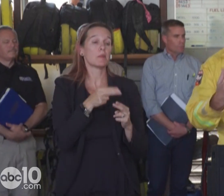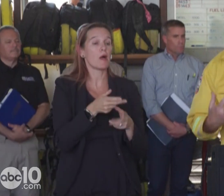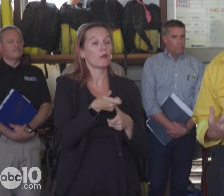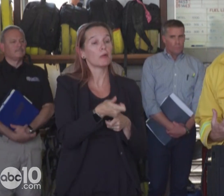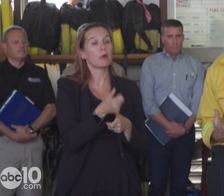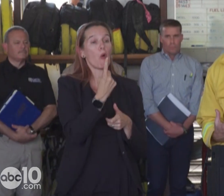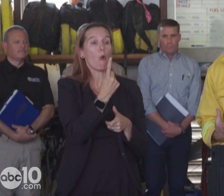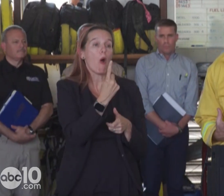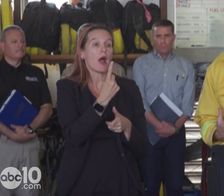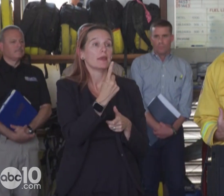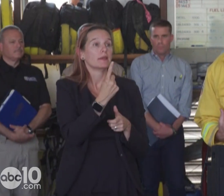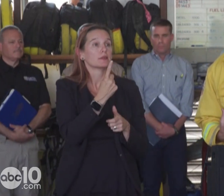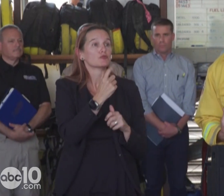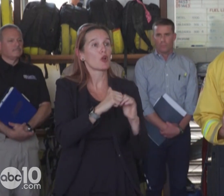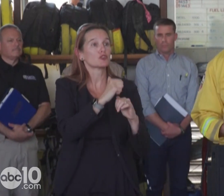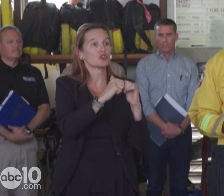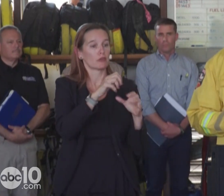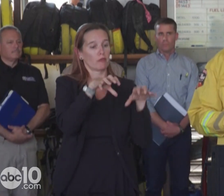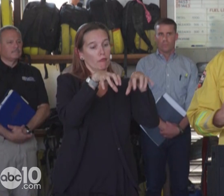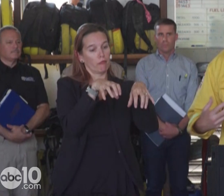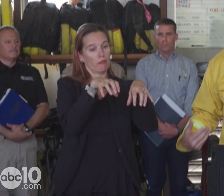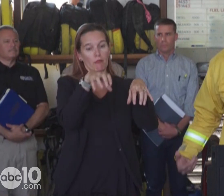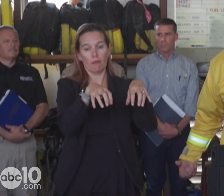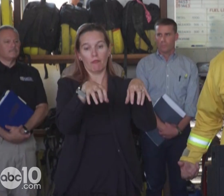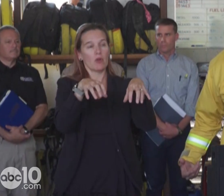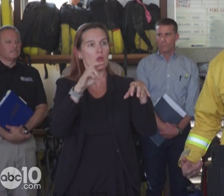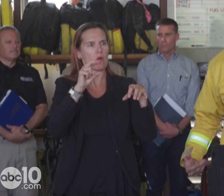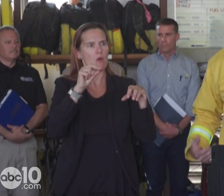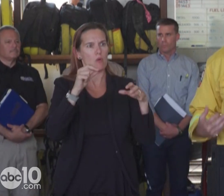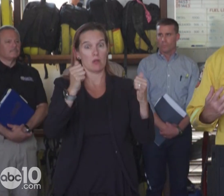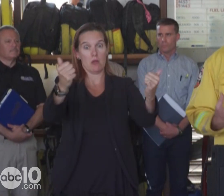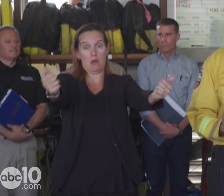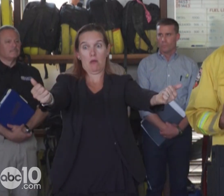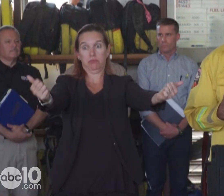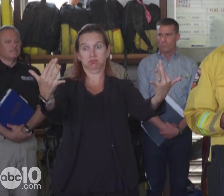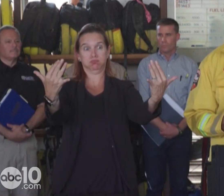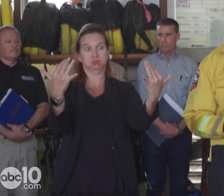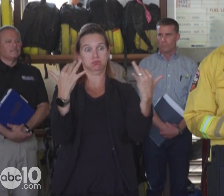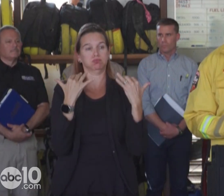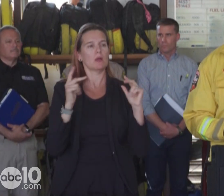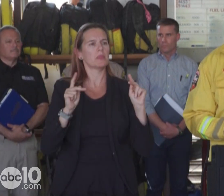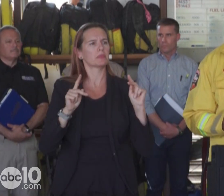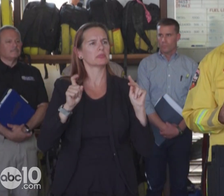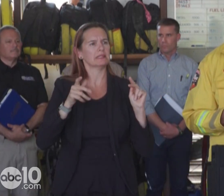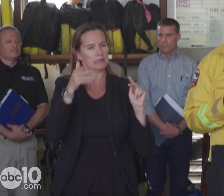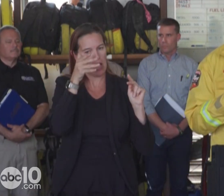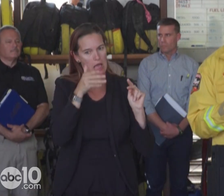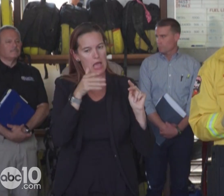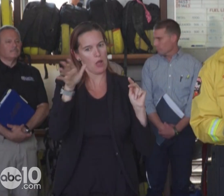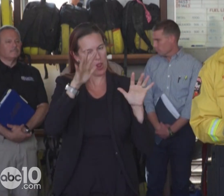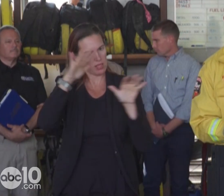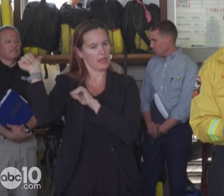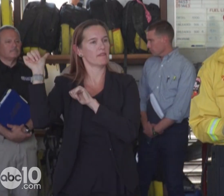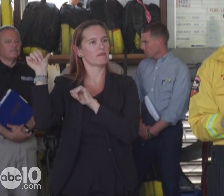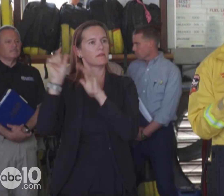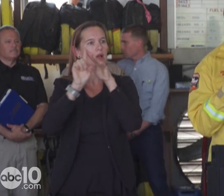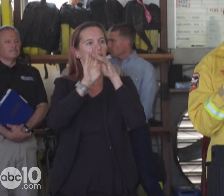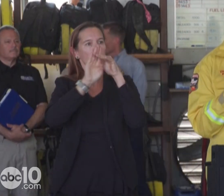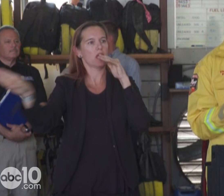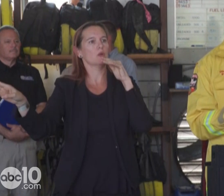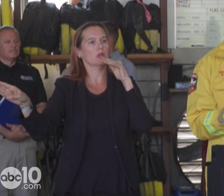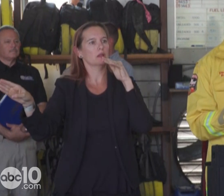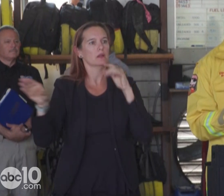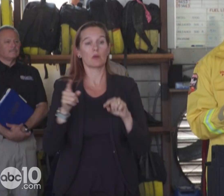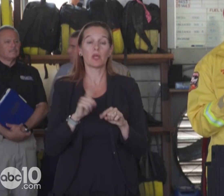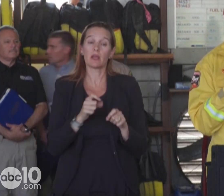about a conflagration that's coming into a town. People need to be out of the way. We can't ensure that we're going to be able to save every one of those structures.